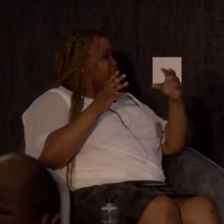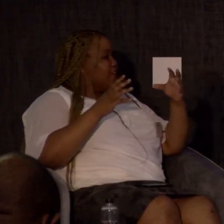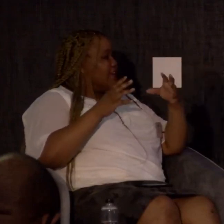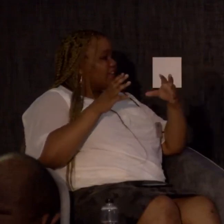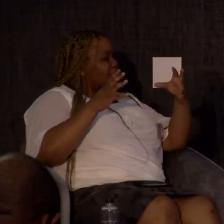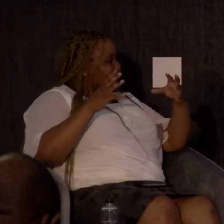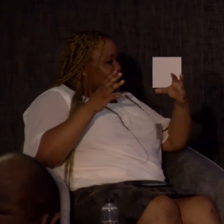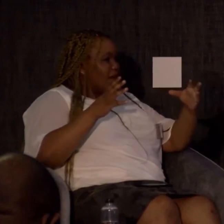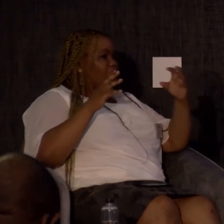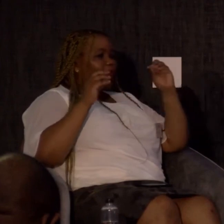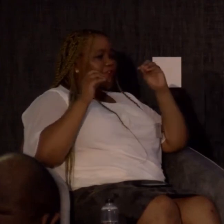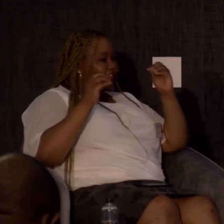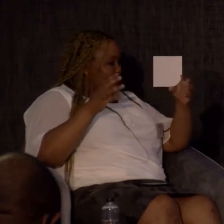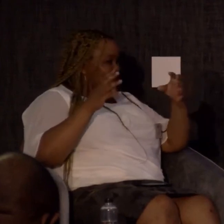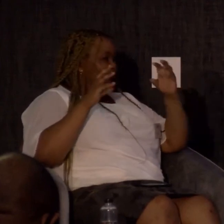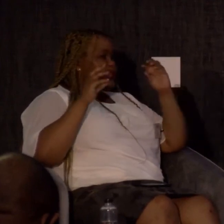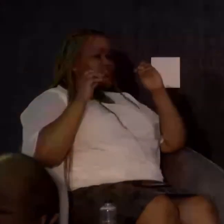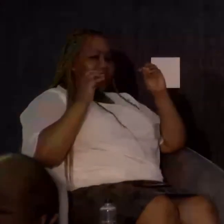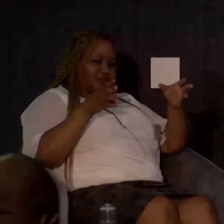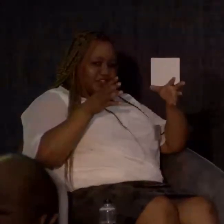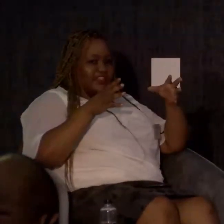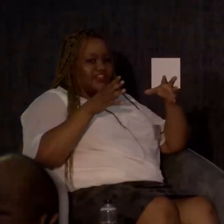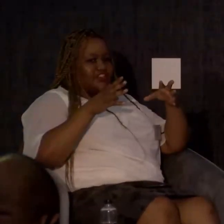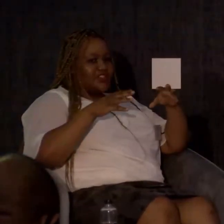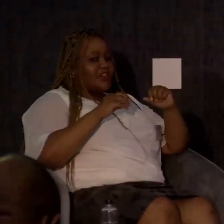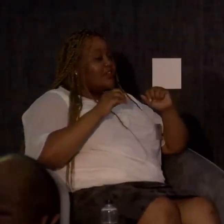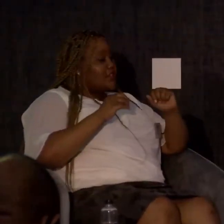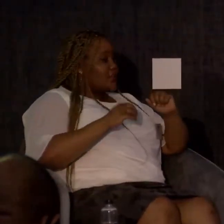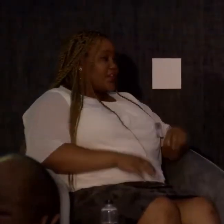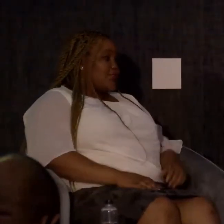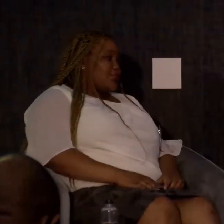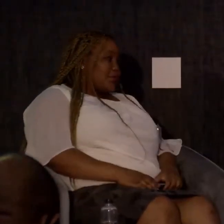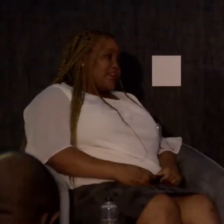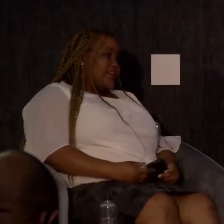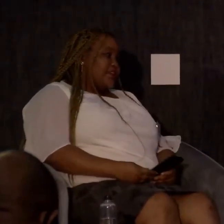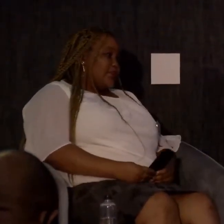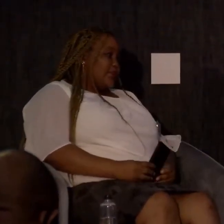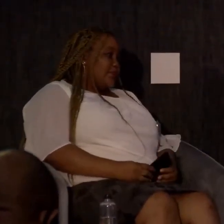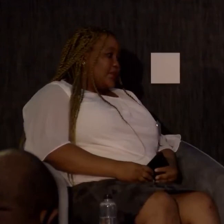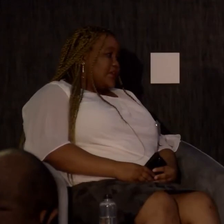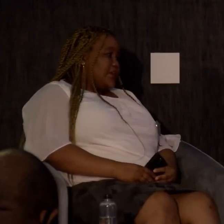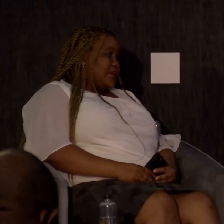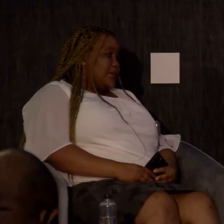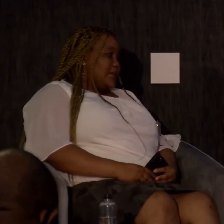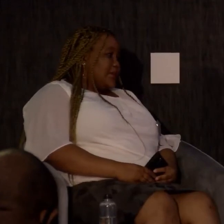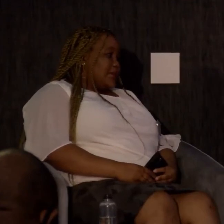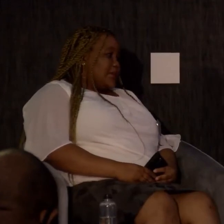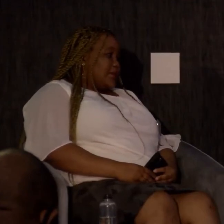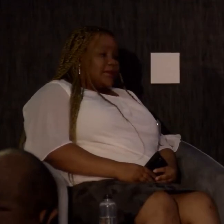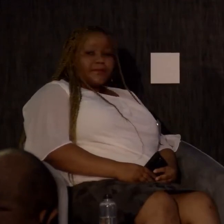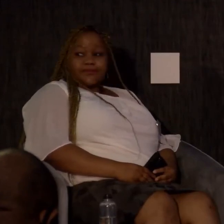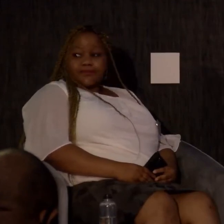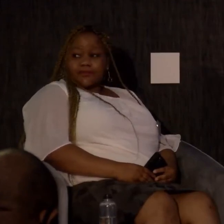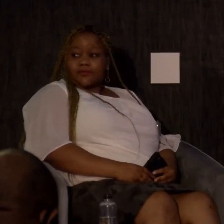we need just a few number of intellects that will drive us to the right direction. So that would be my taking going forward. Advocate